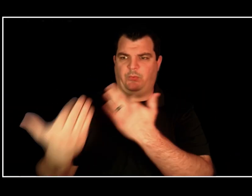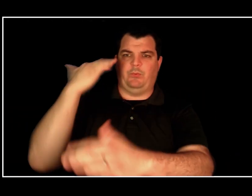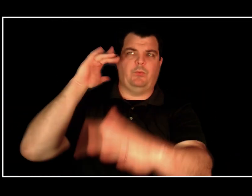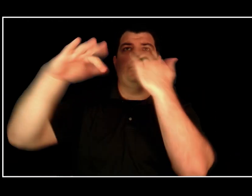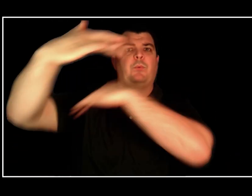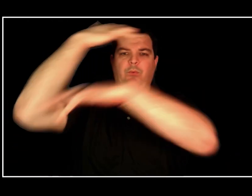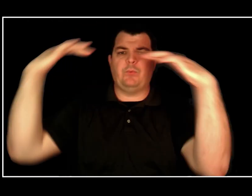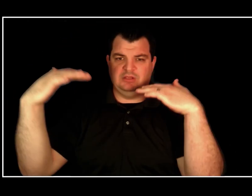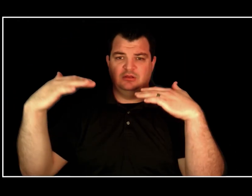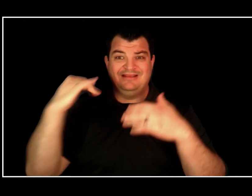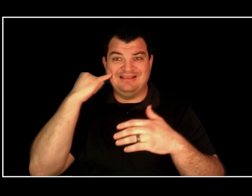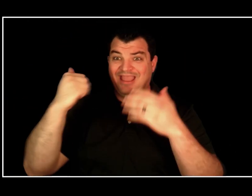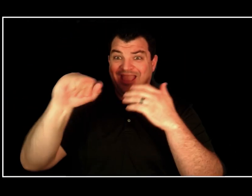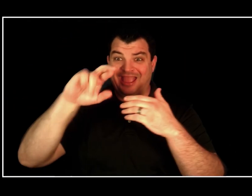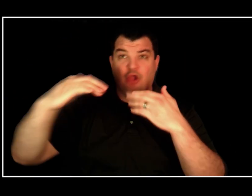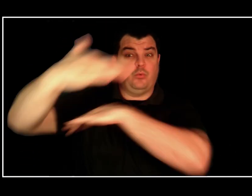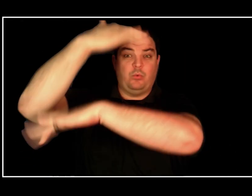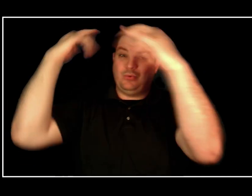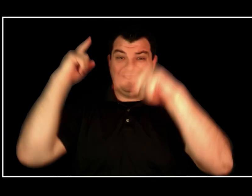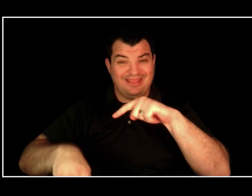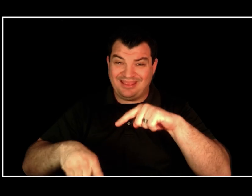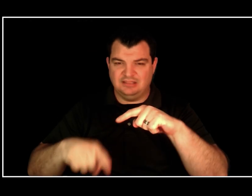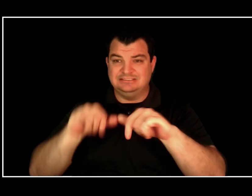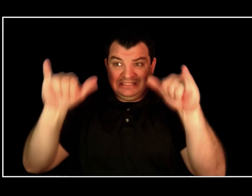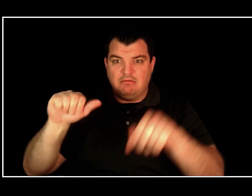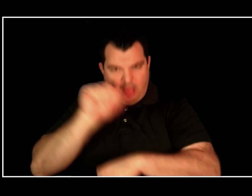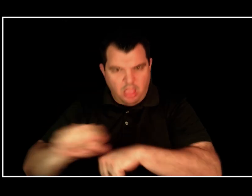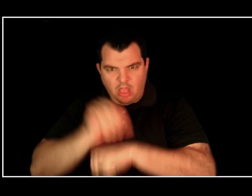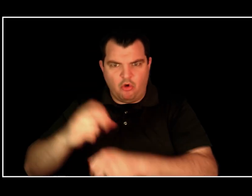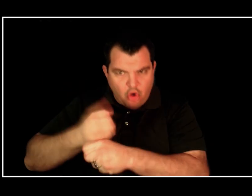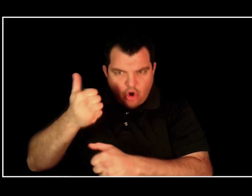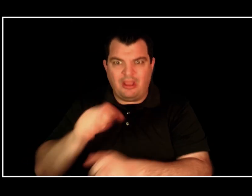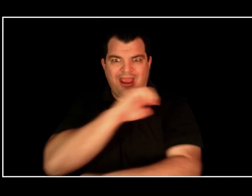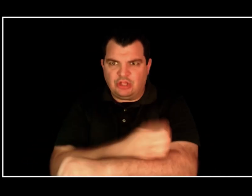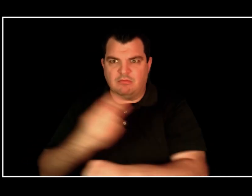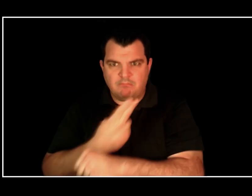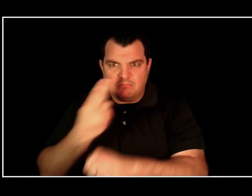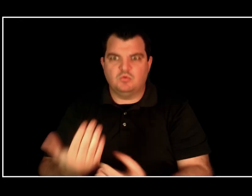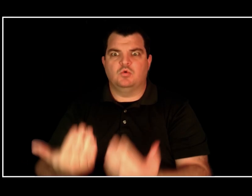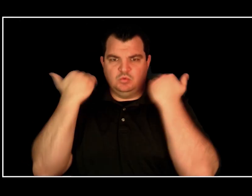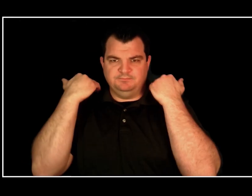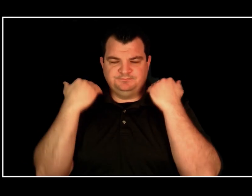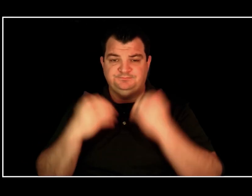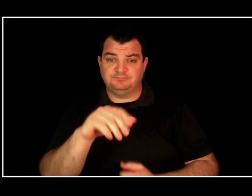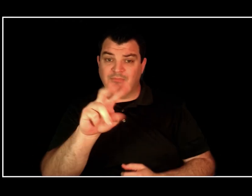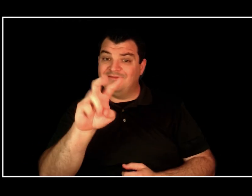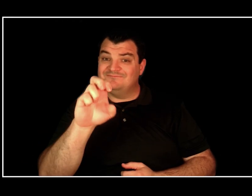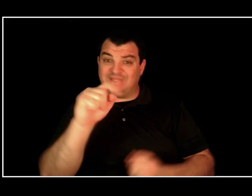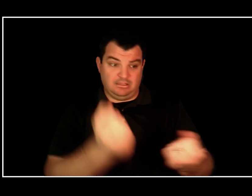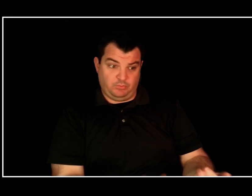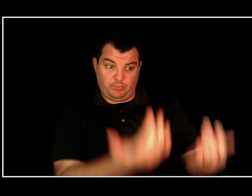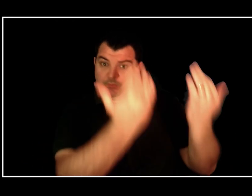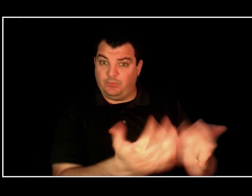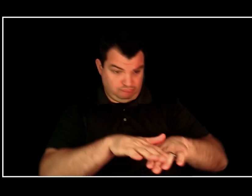blocks airflow. When air cannot move easily, the system has to work harder and uses more energy.